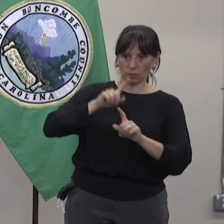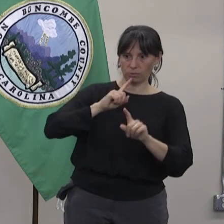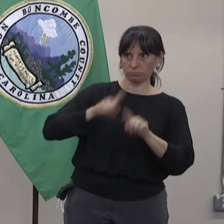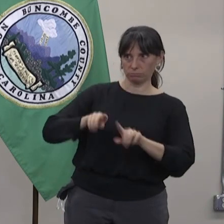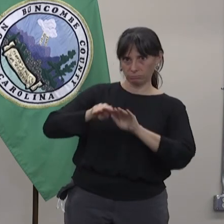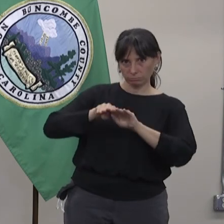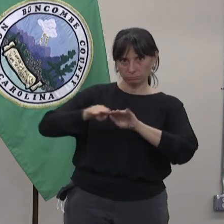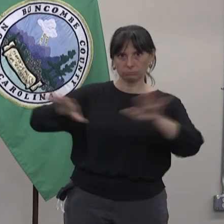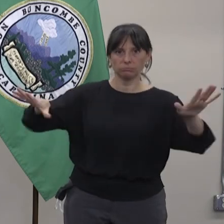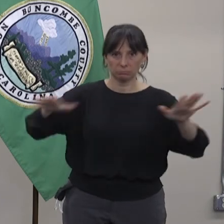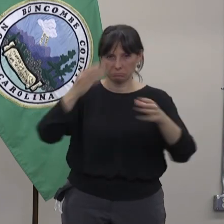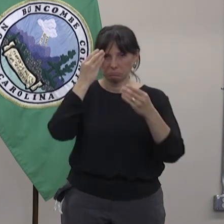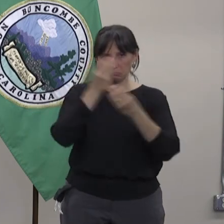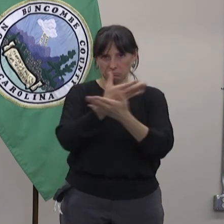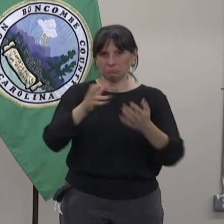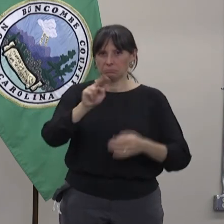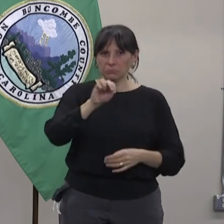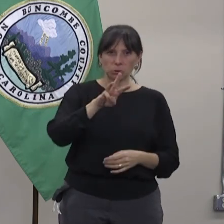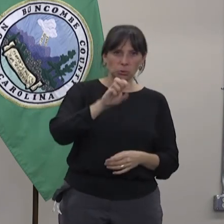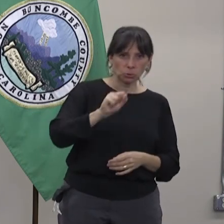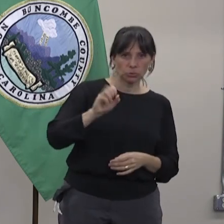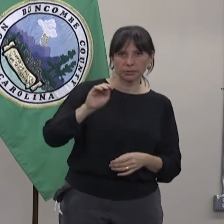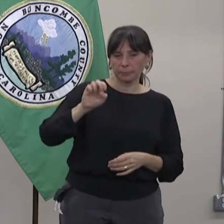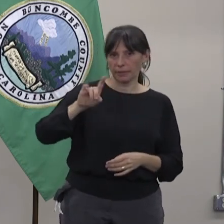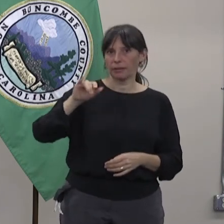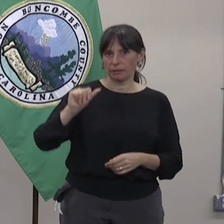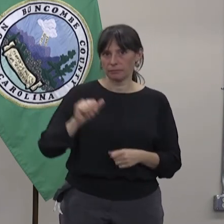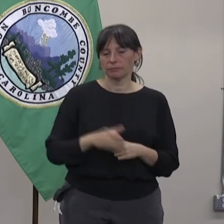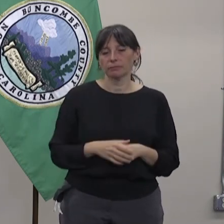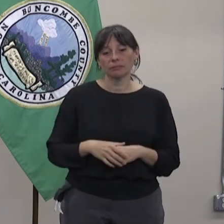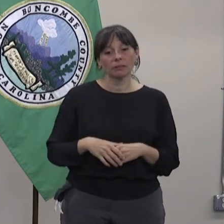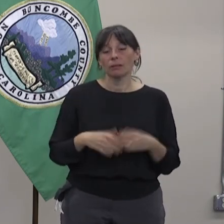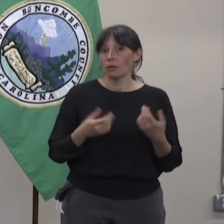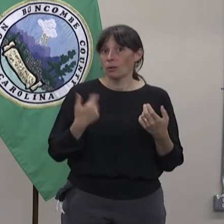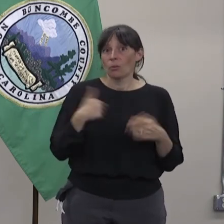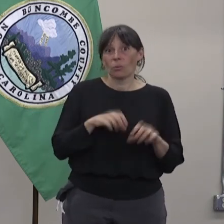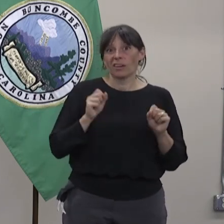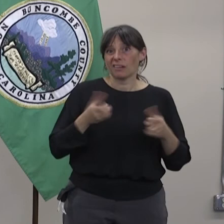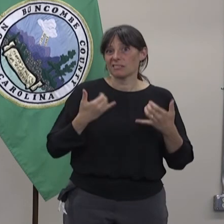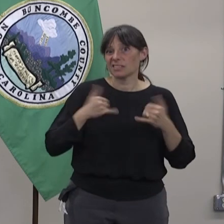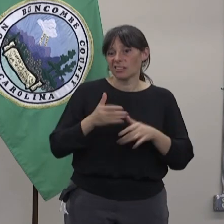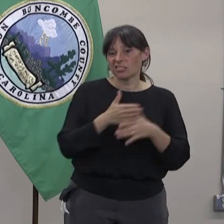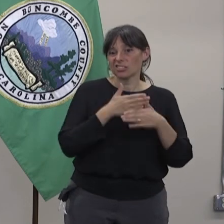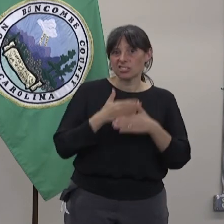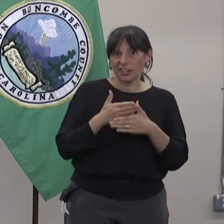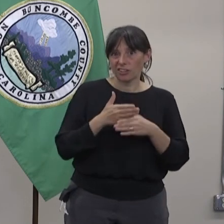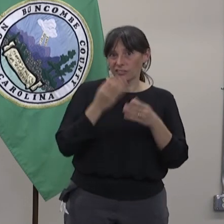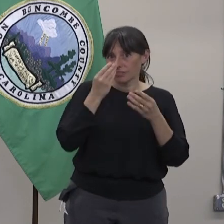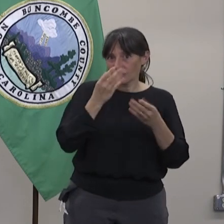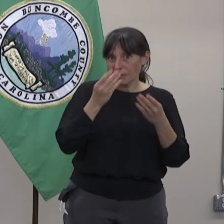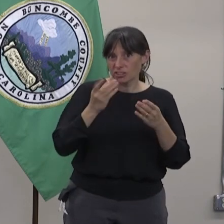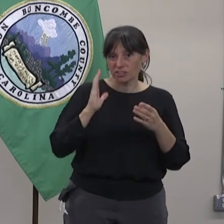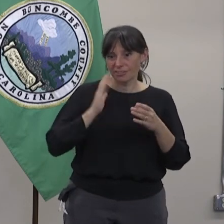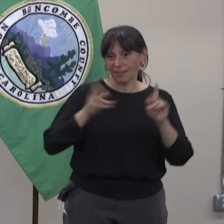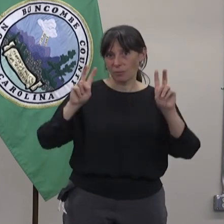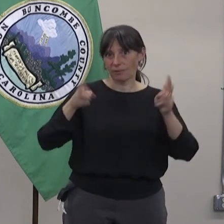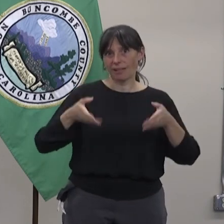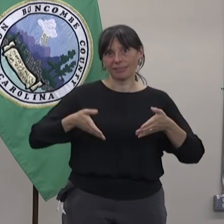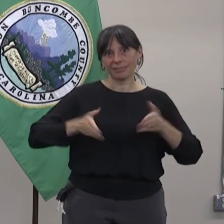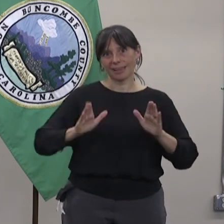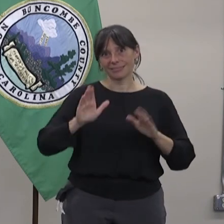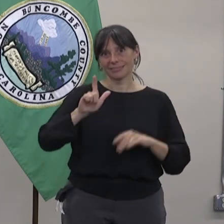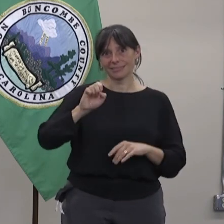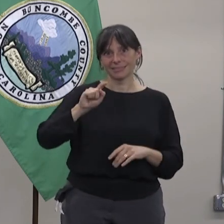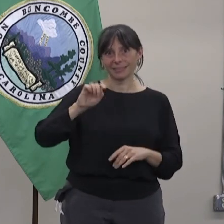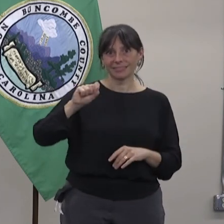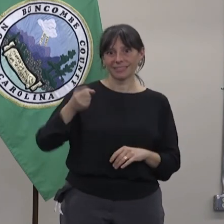We will continue to provide COVID-19 related stories and experiences through the Let's Talk COVID series.